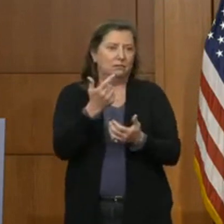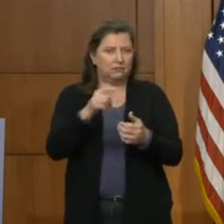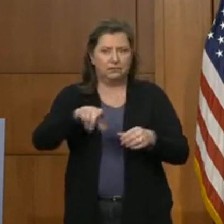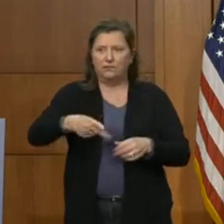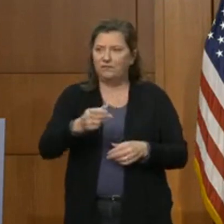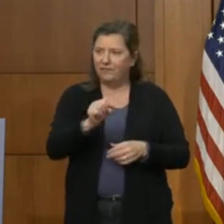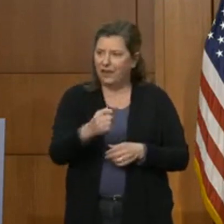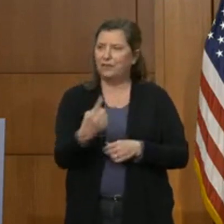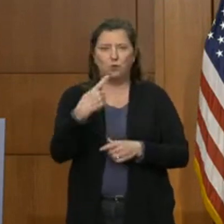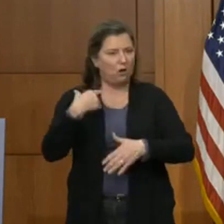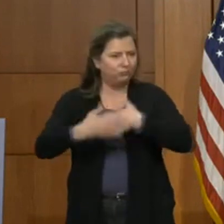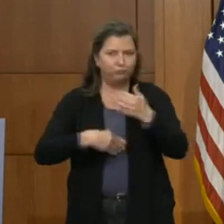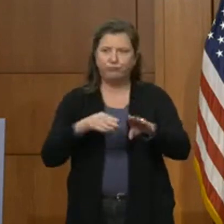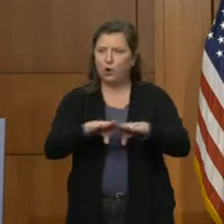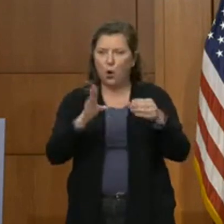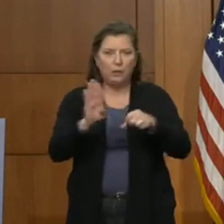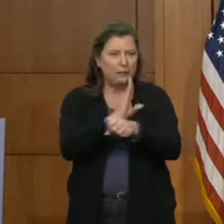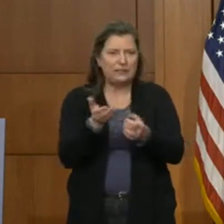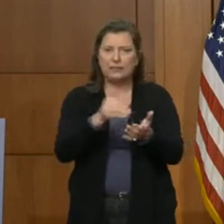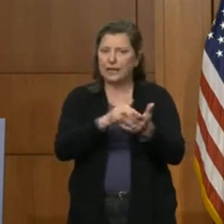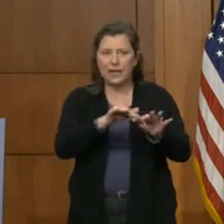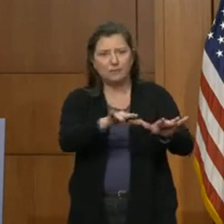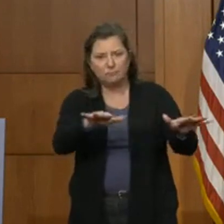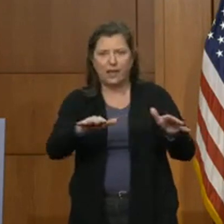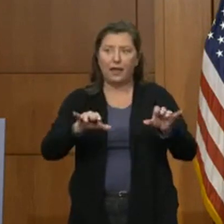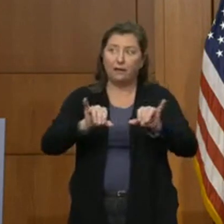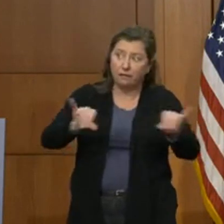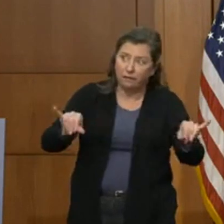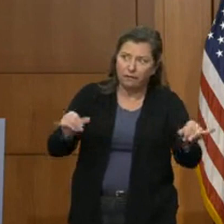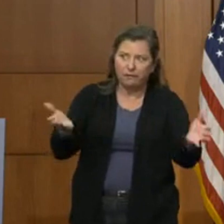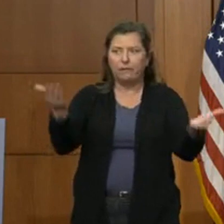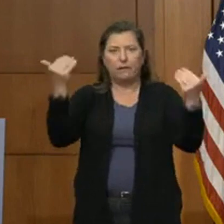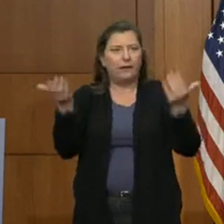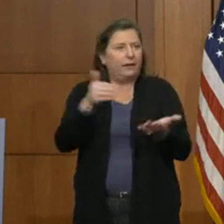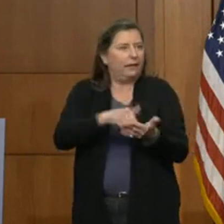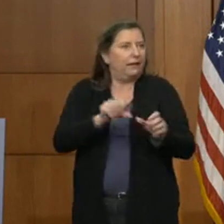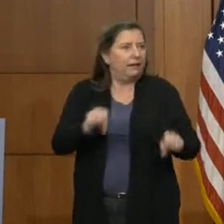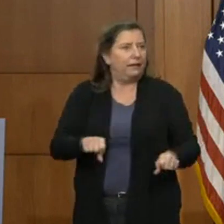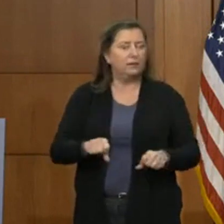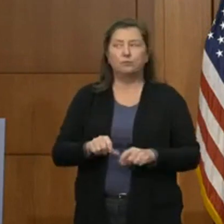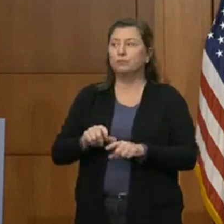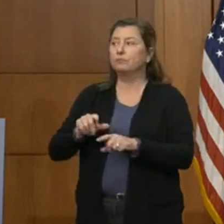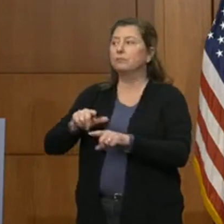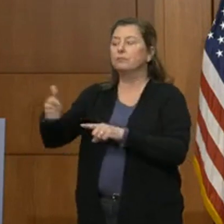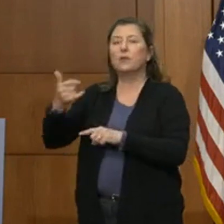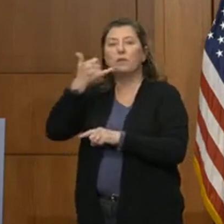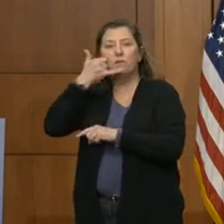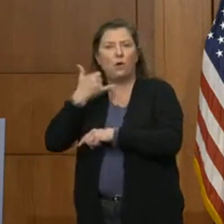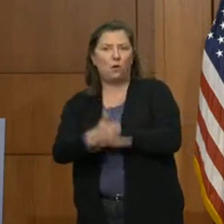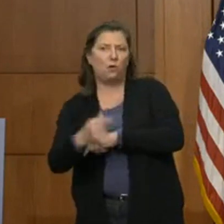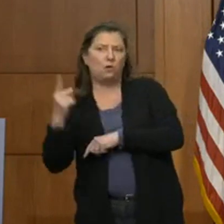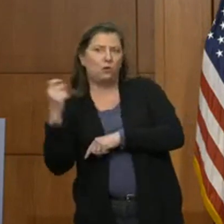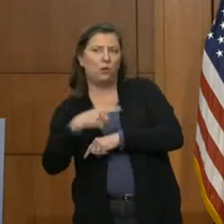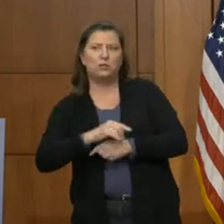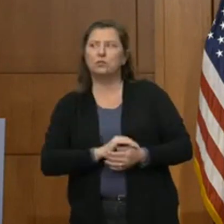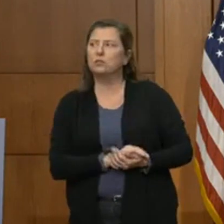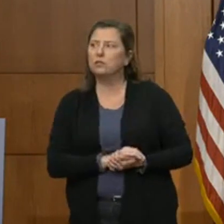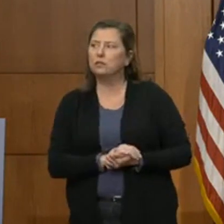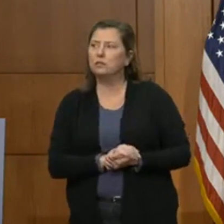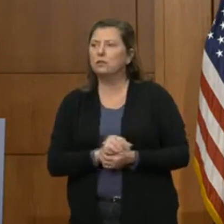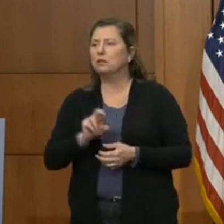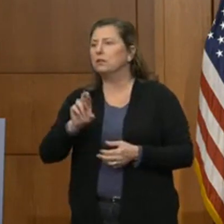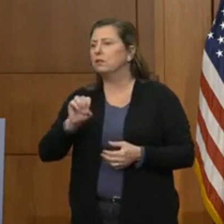phase one and start reopening businesses and to ease some of the restrictions. The first question will be from